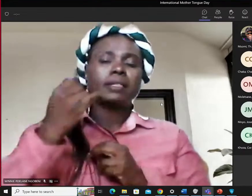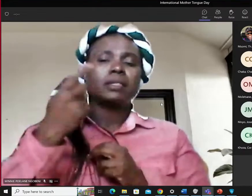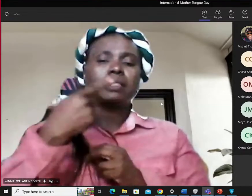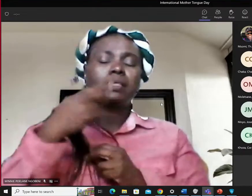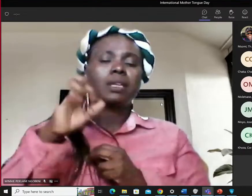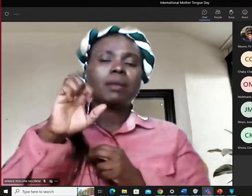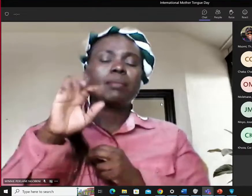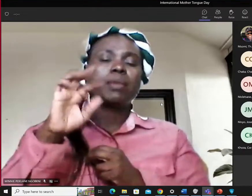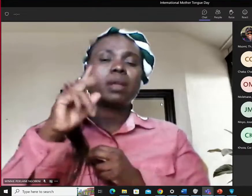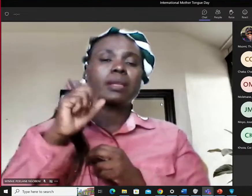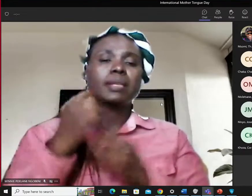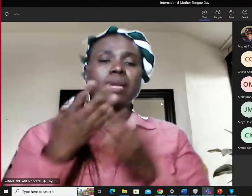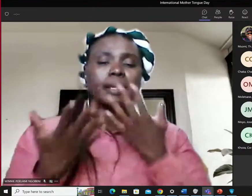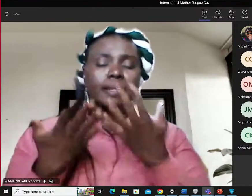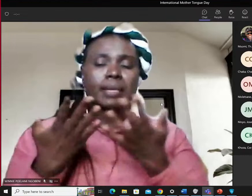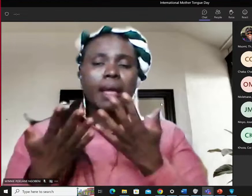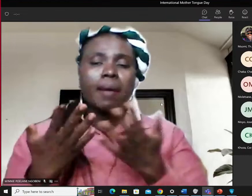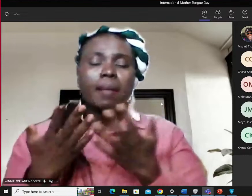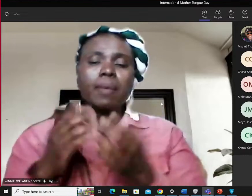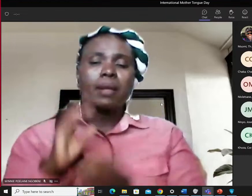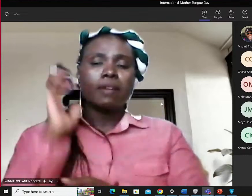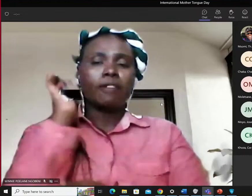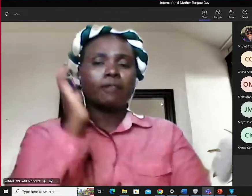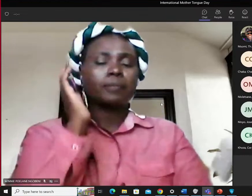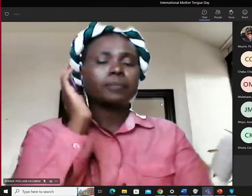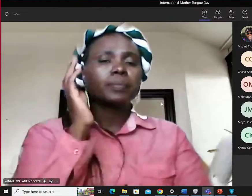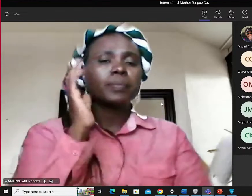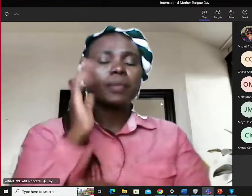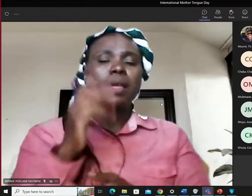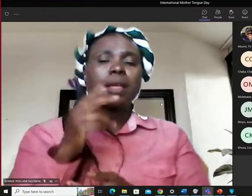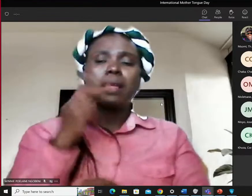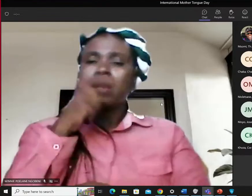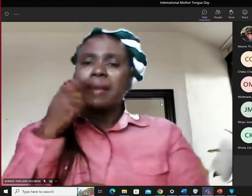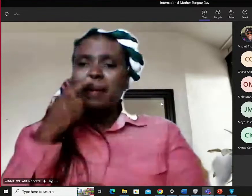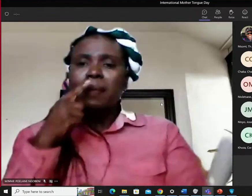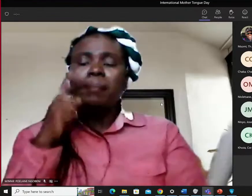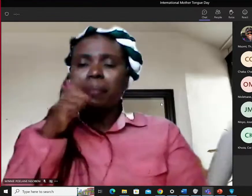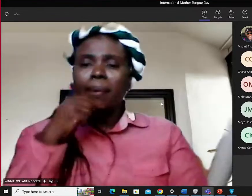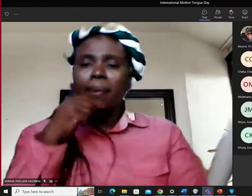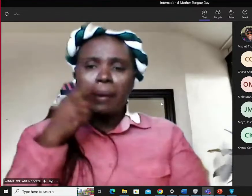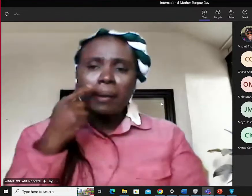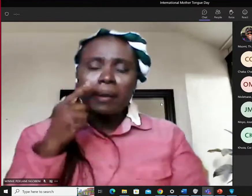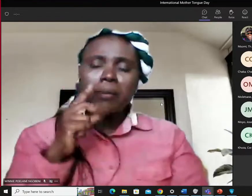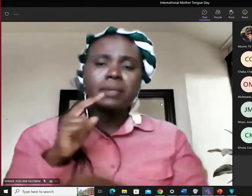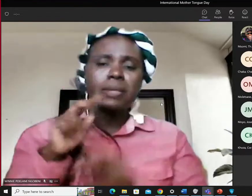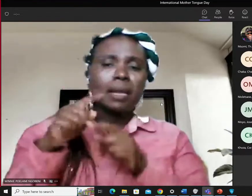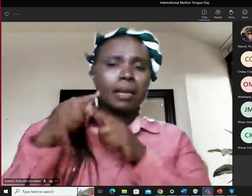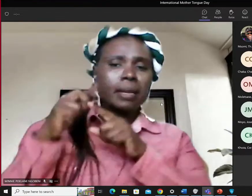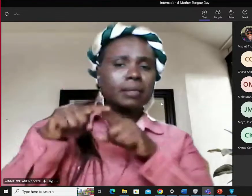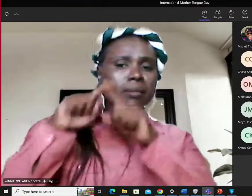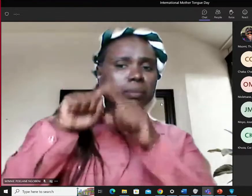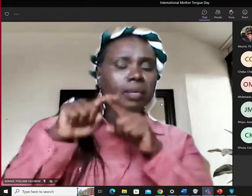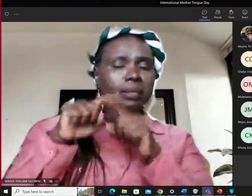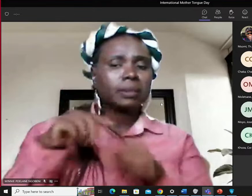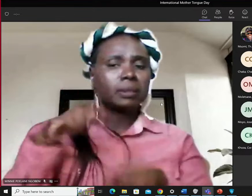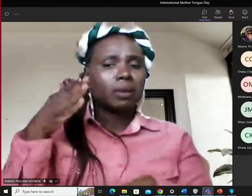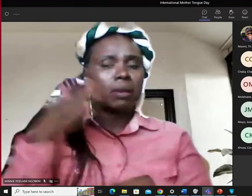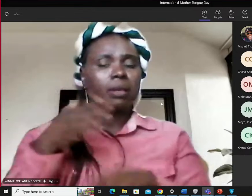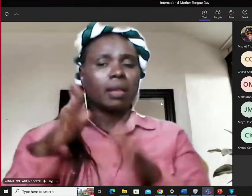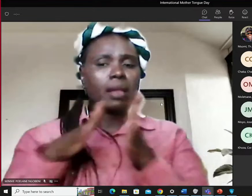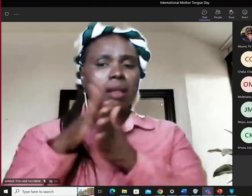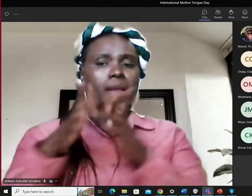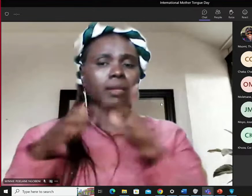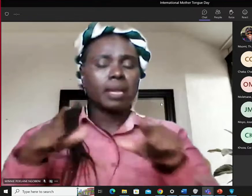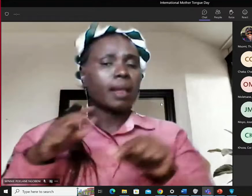stood for speech and lip reading only as means of communication with the deaf. The